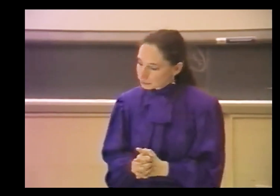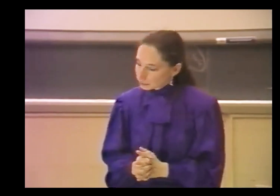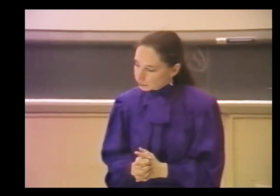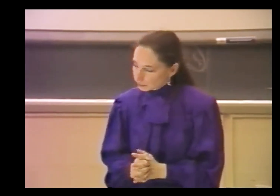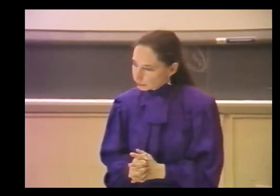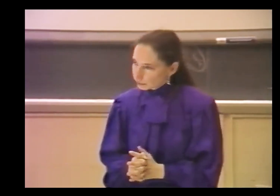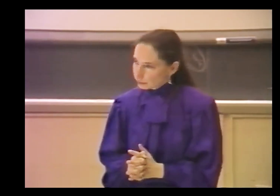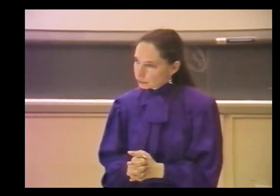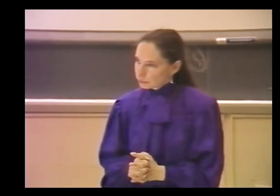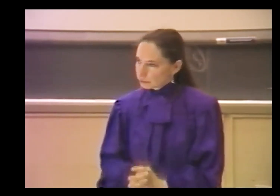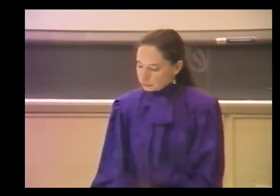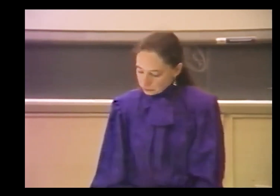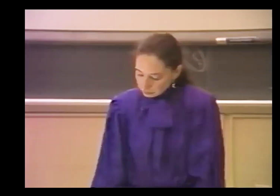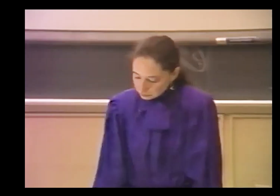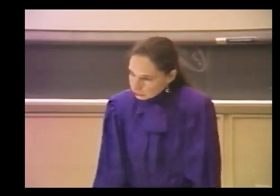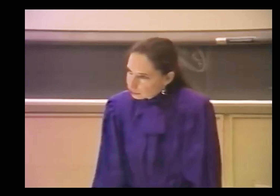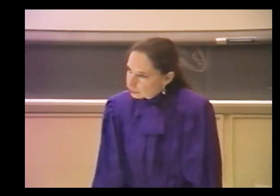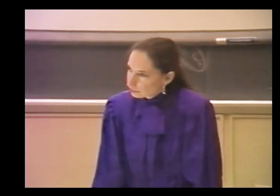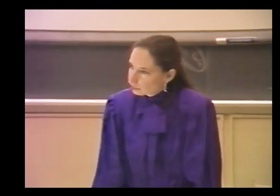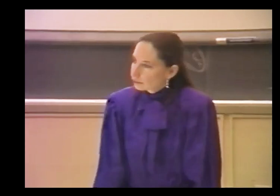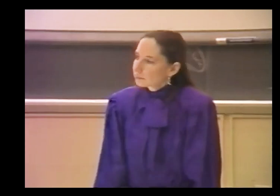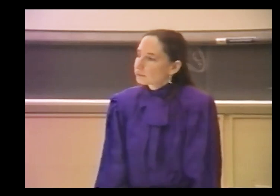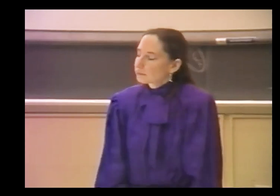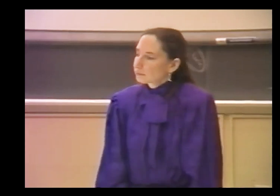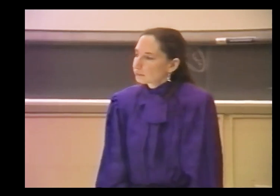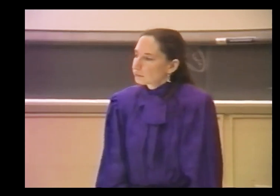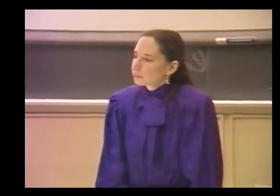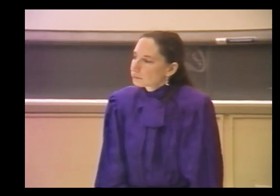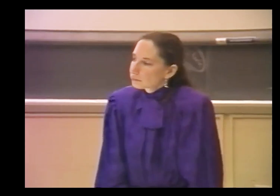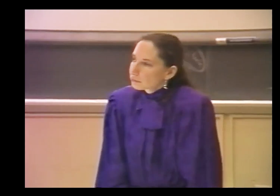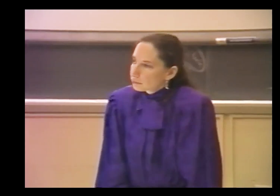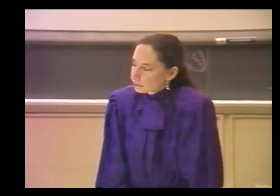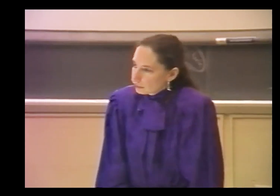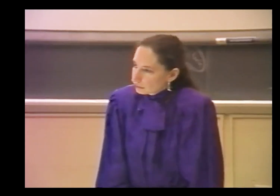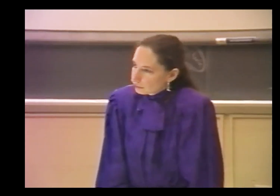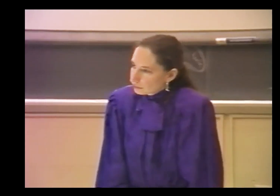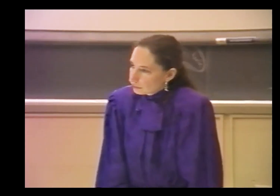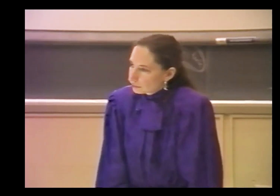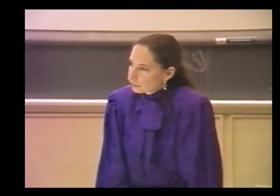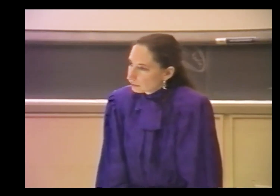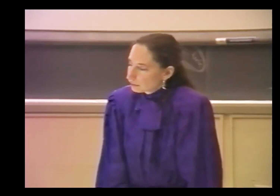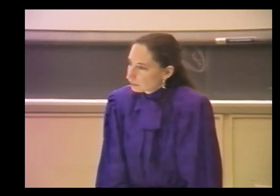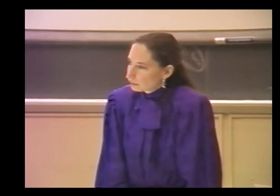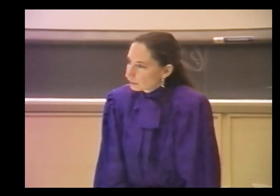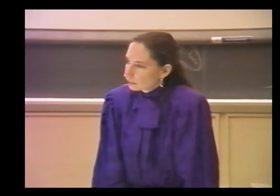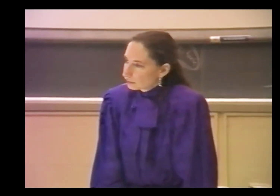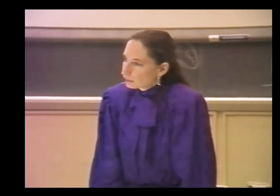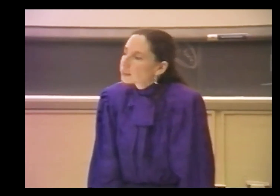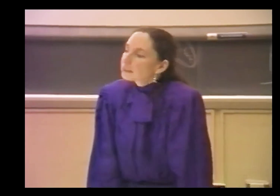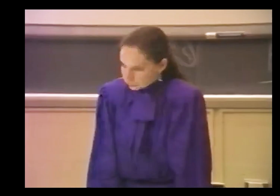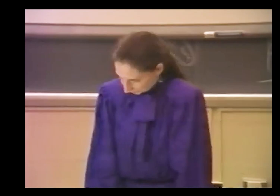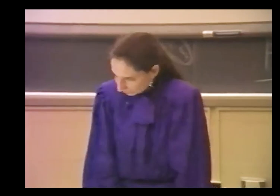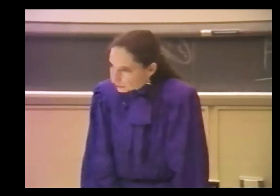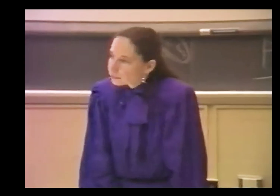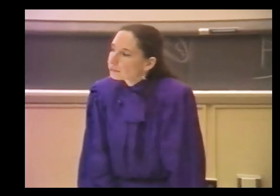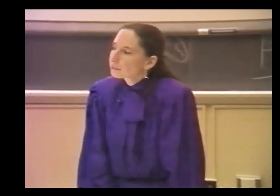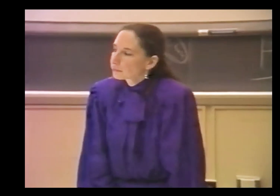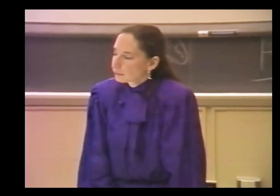You were saying that facial expressions alone can express an idea. Mm-hmm. But they would